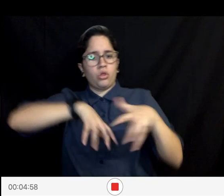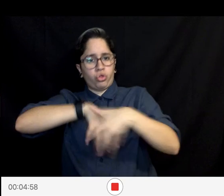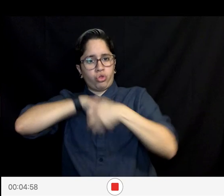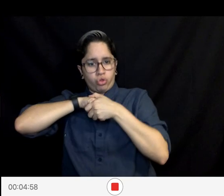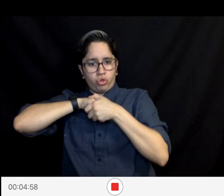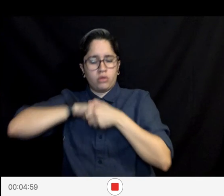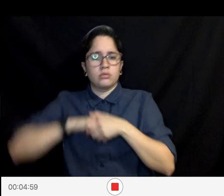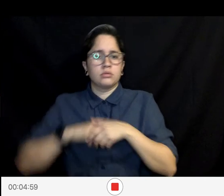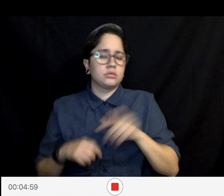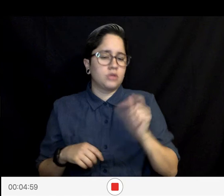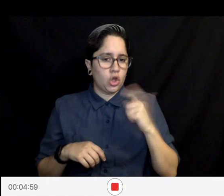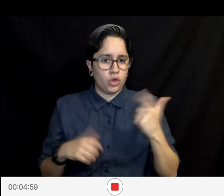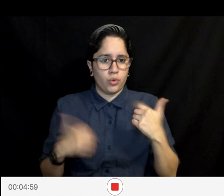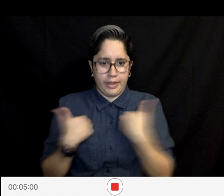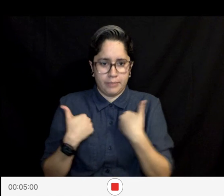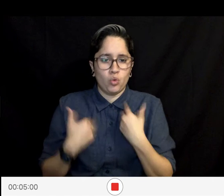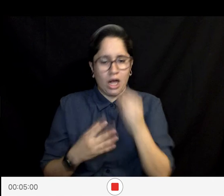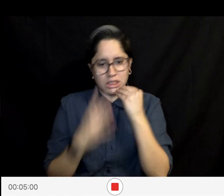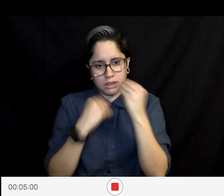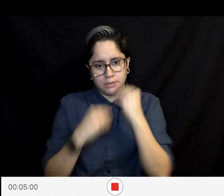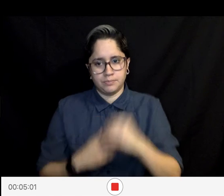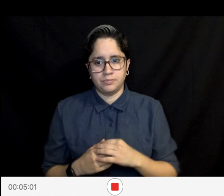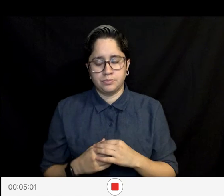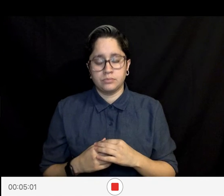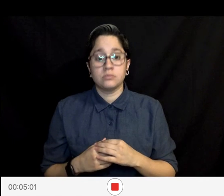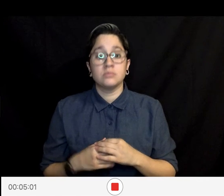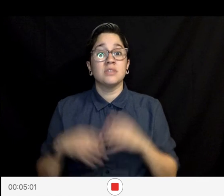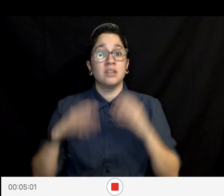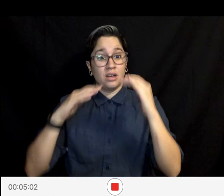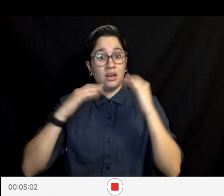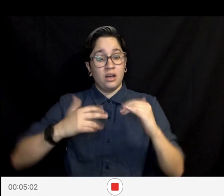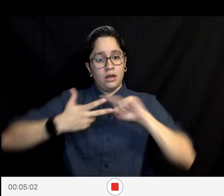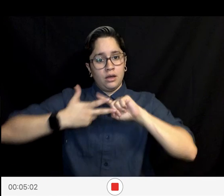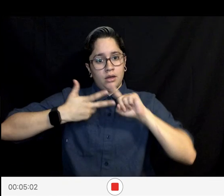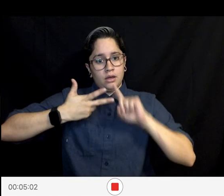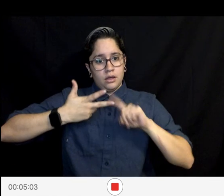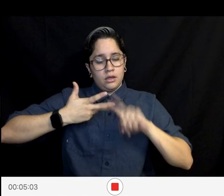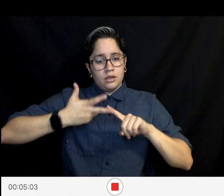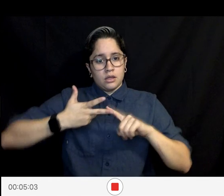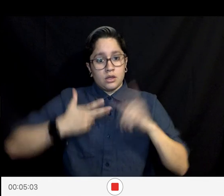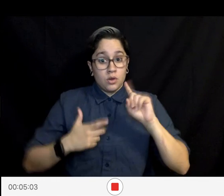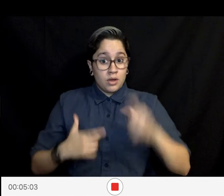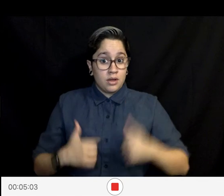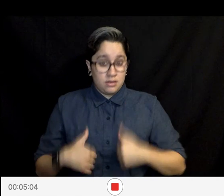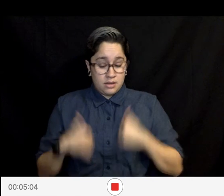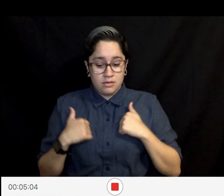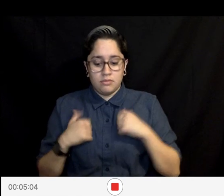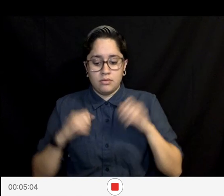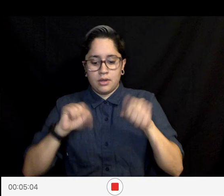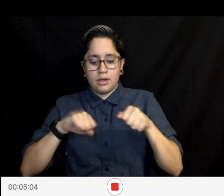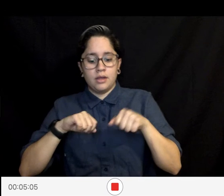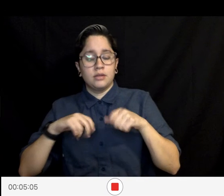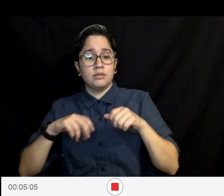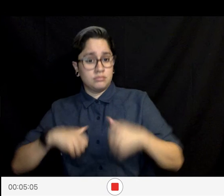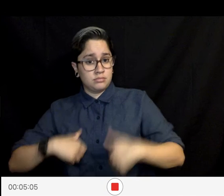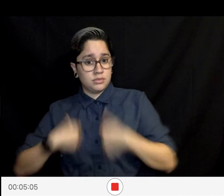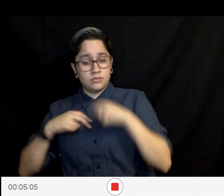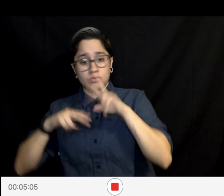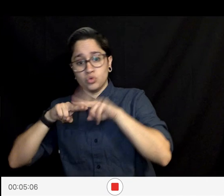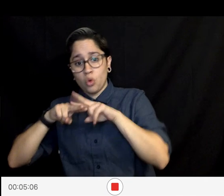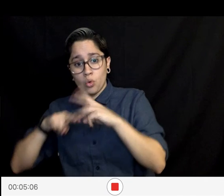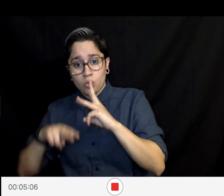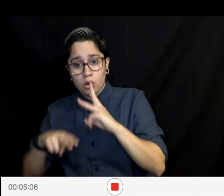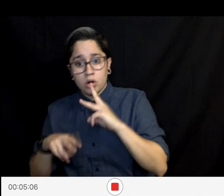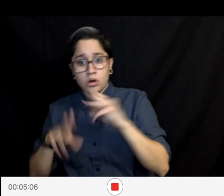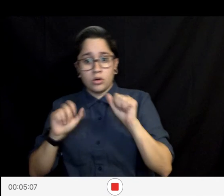Also, depending on the species, determines whether these jellyfish live near the ocean floor or closer to the